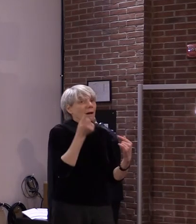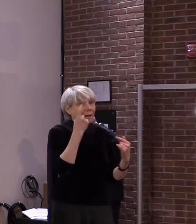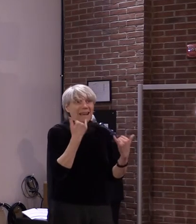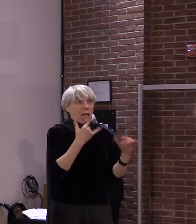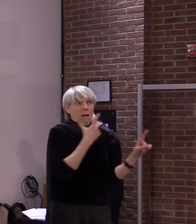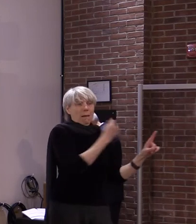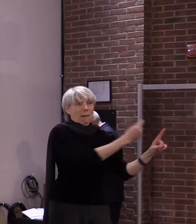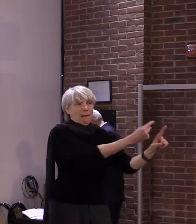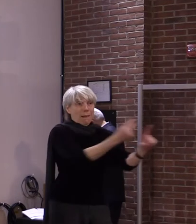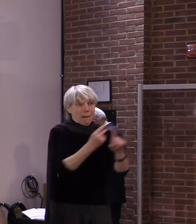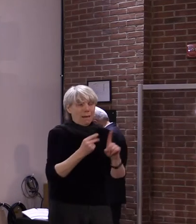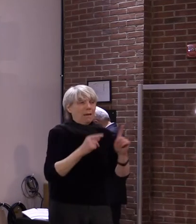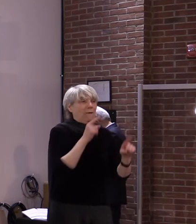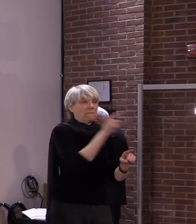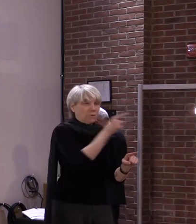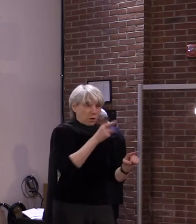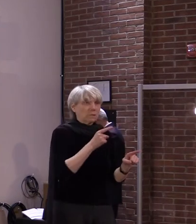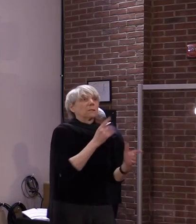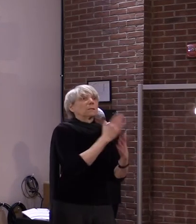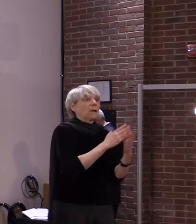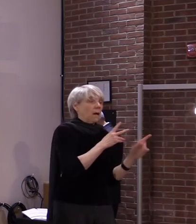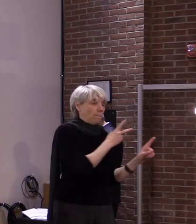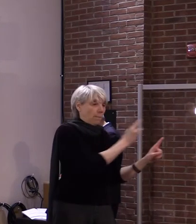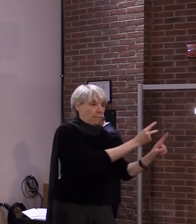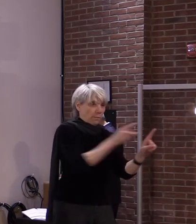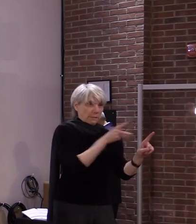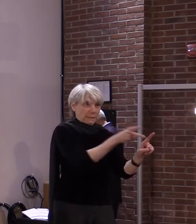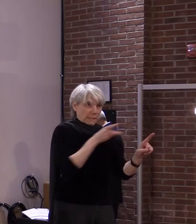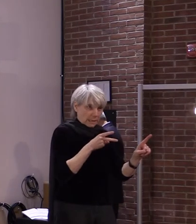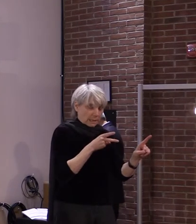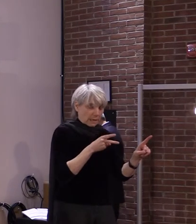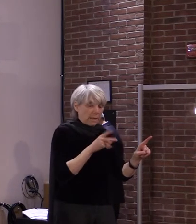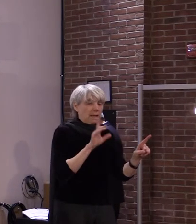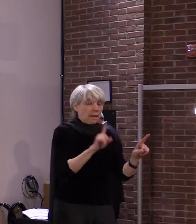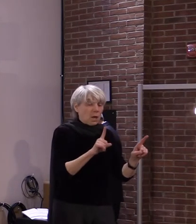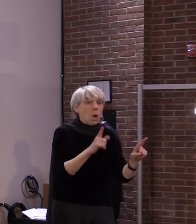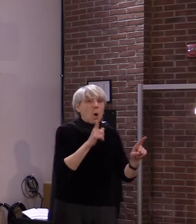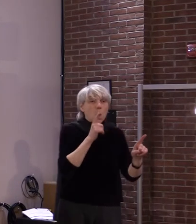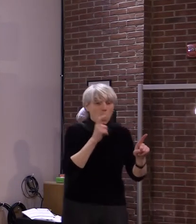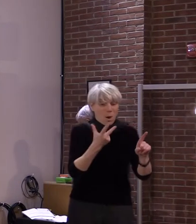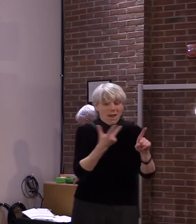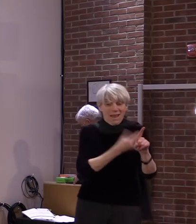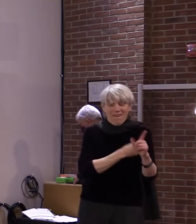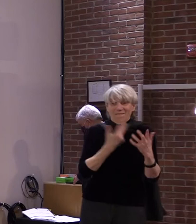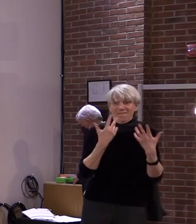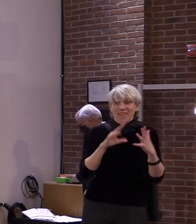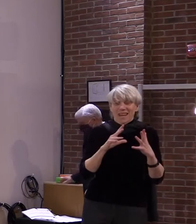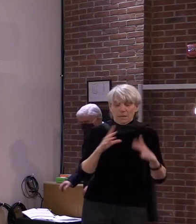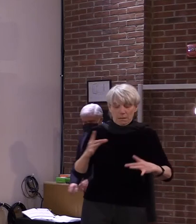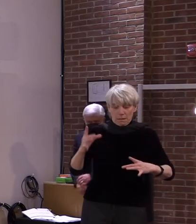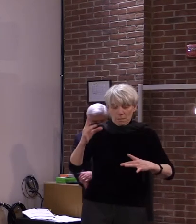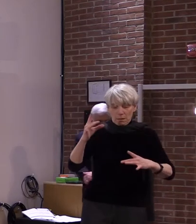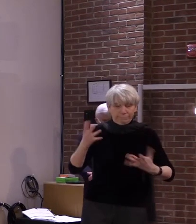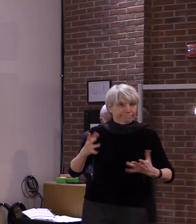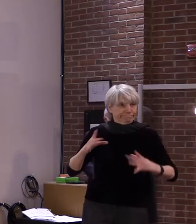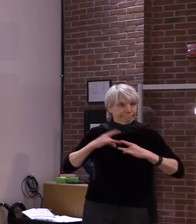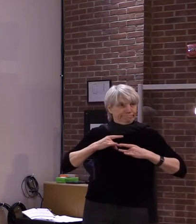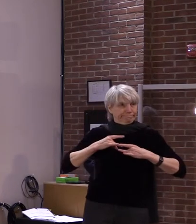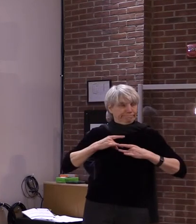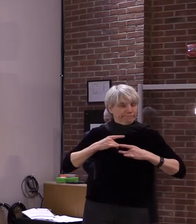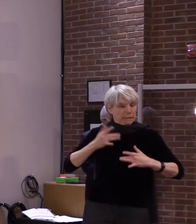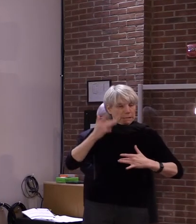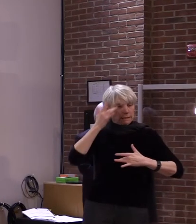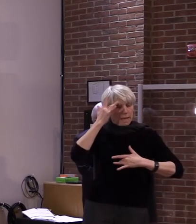tell you there's more than a very small number of people who have said that they had the vaccine but often it's during the time course that they're getting the